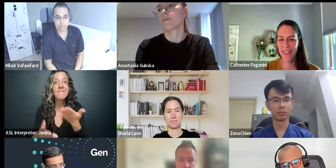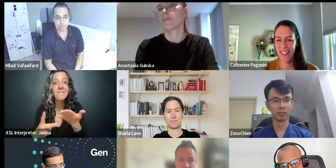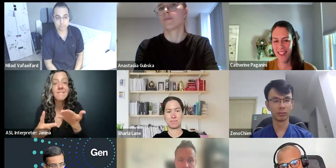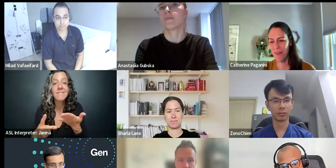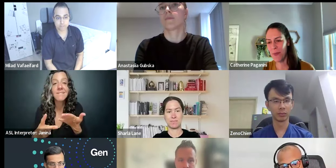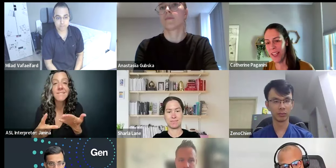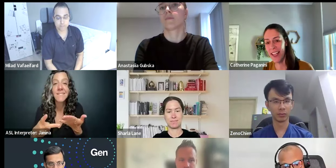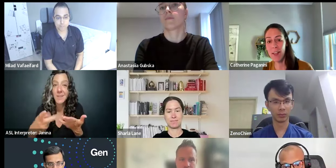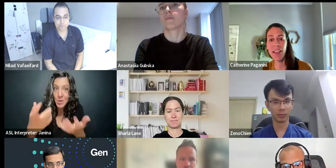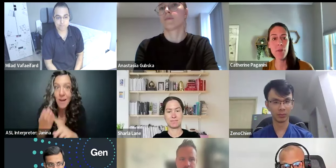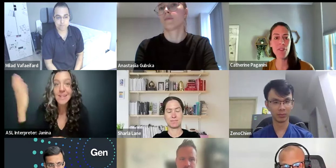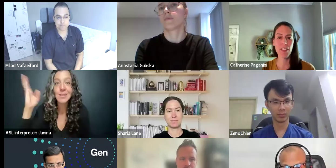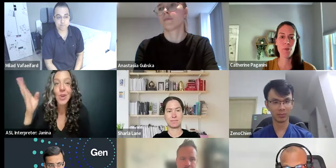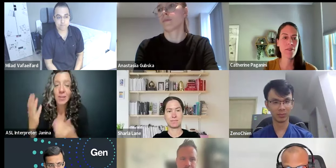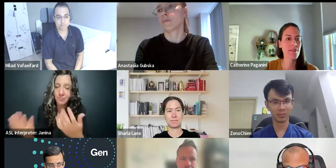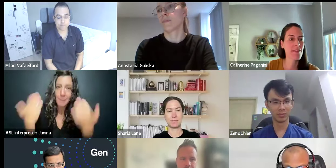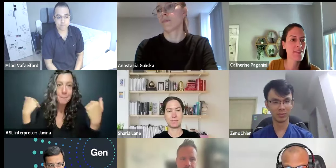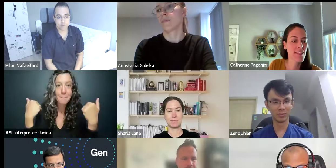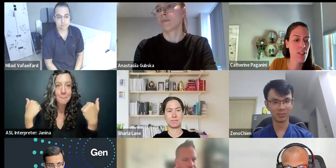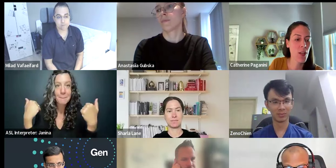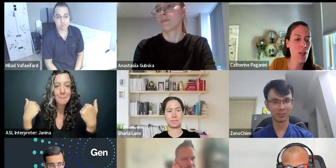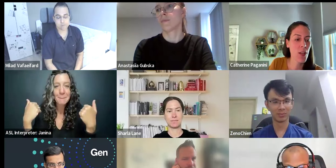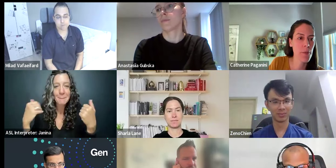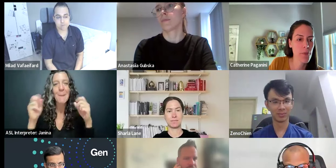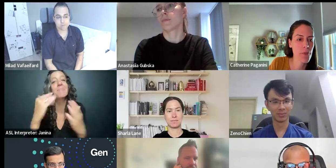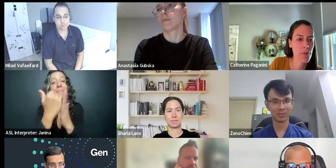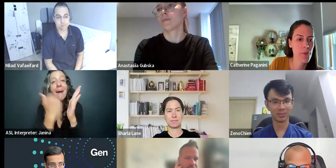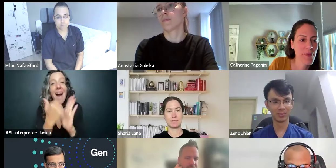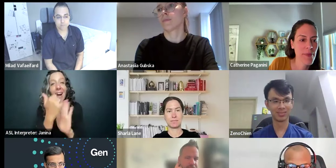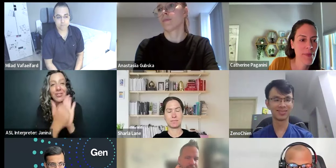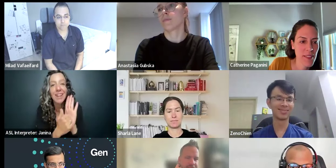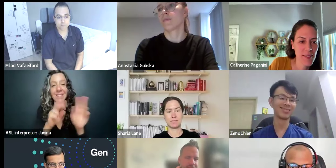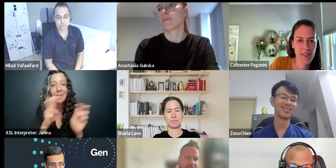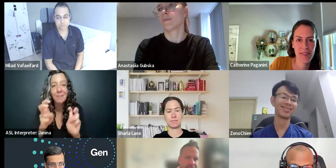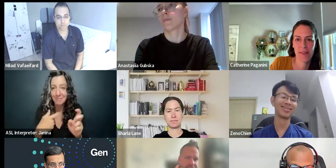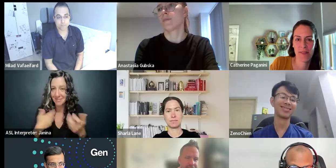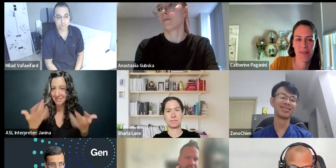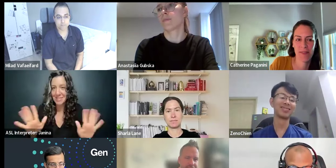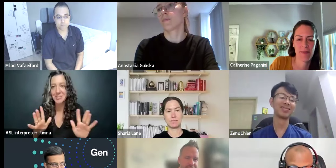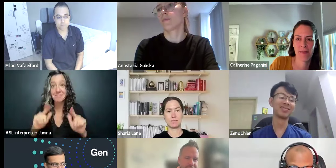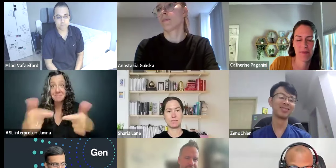So whoever is interested. And I think we can move to the next one. Next topic, I mean.